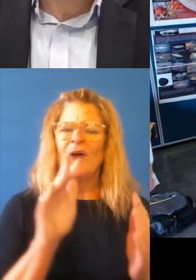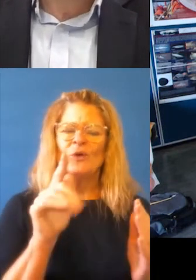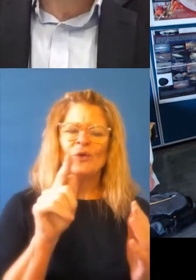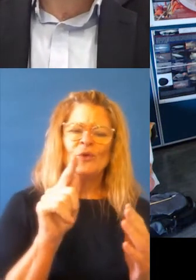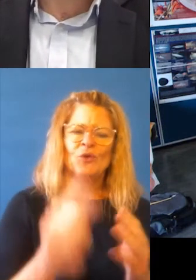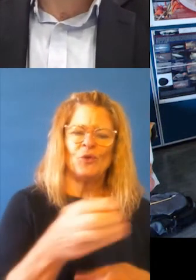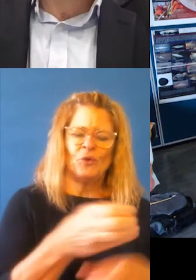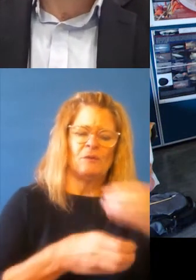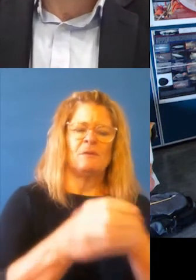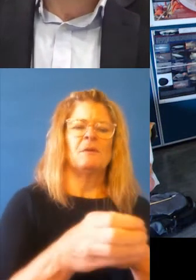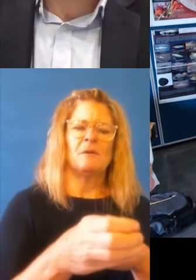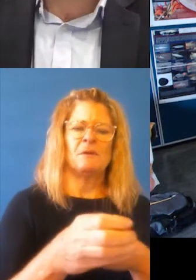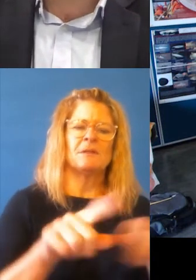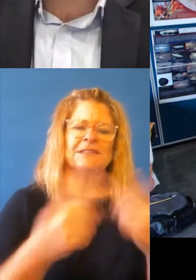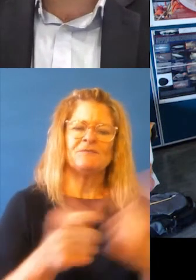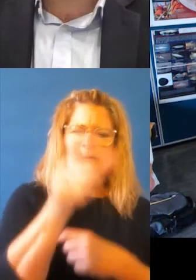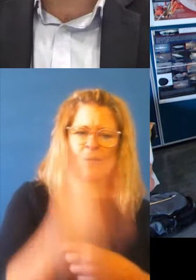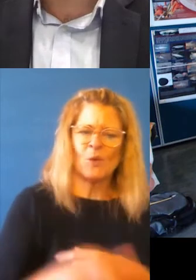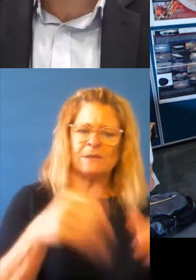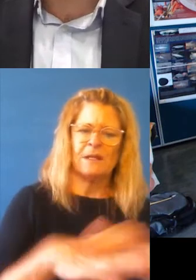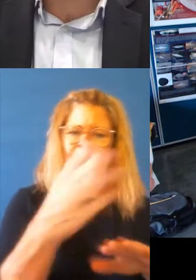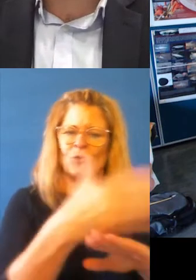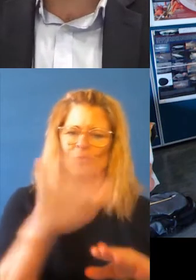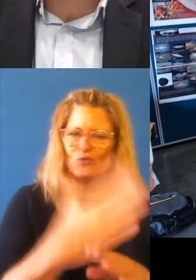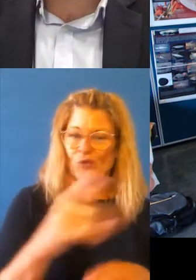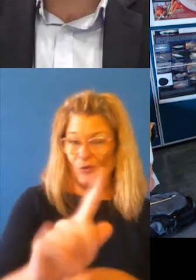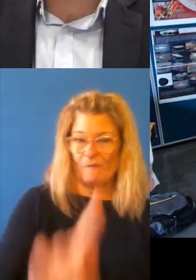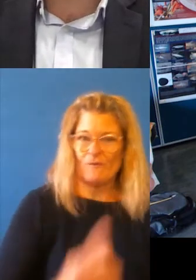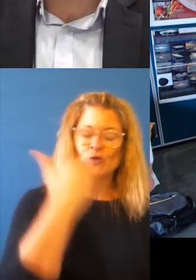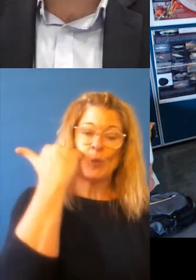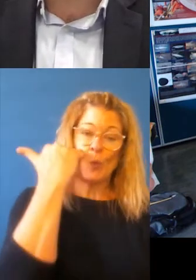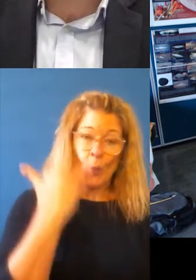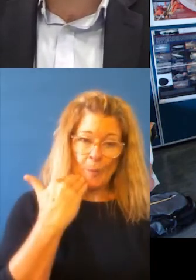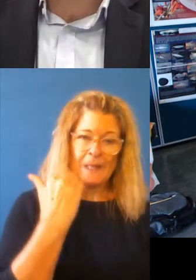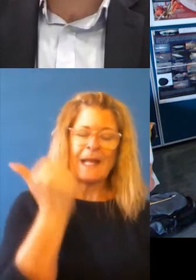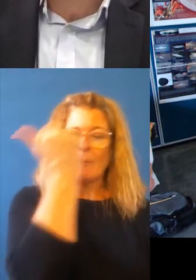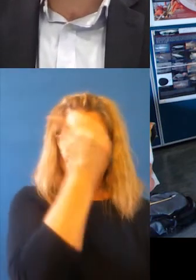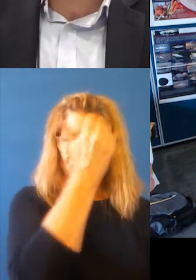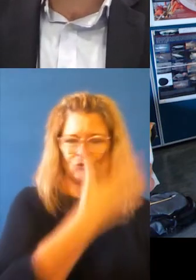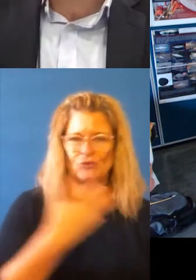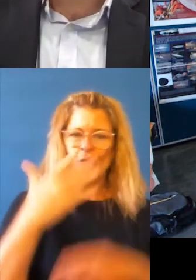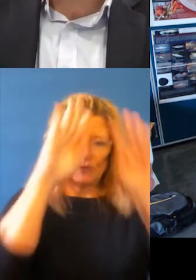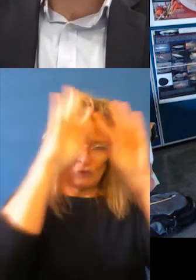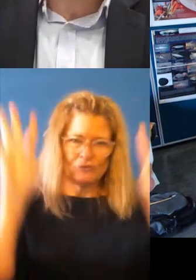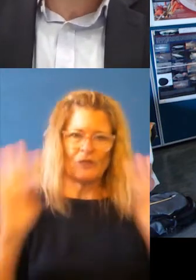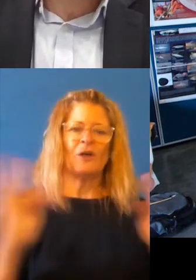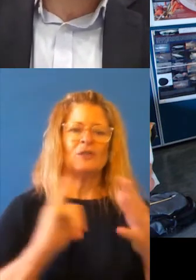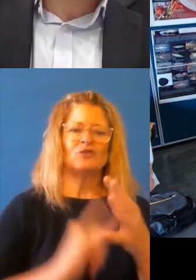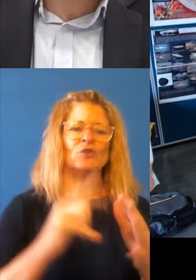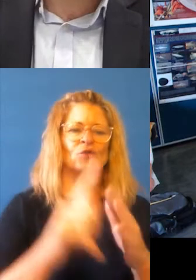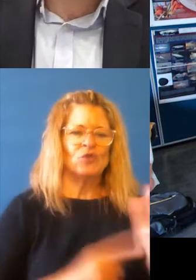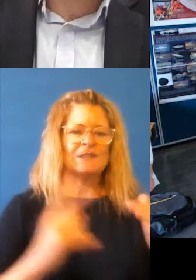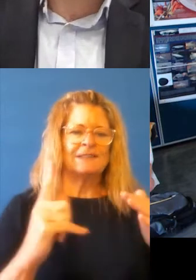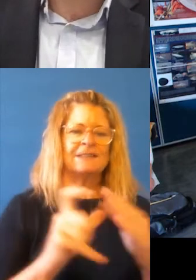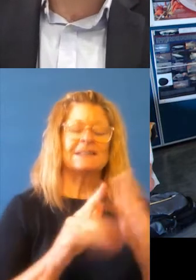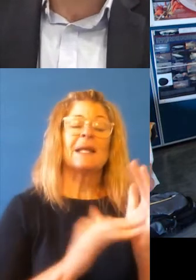person in a role, in this case, you being the first woman Aboriginal and Torres Strait Islander Social Justice Commissioner, they do come with